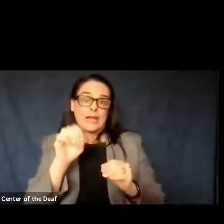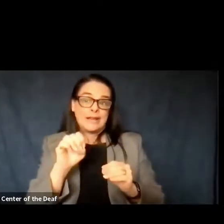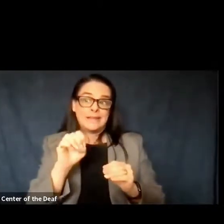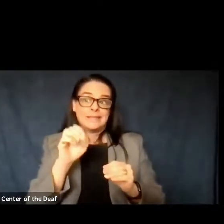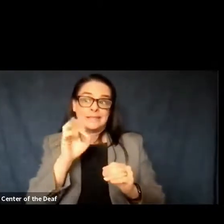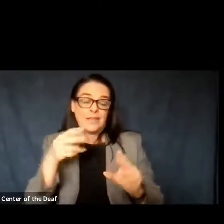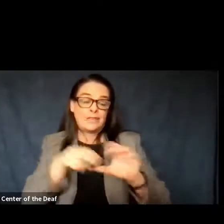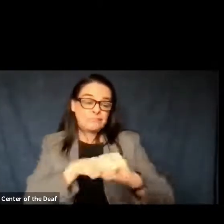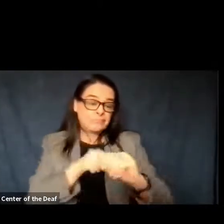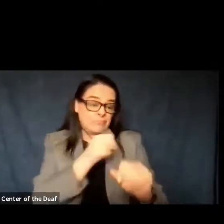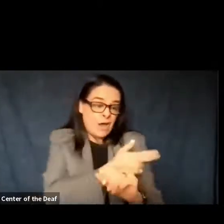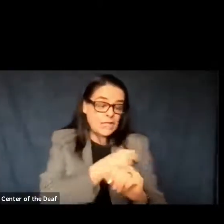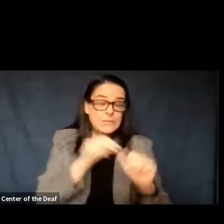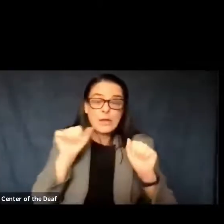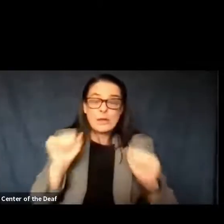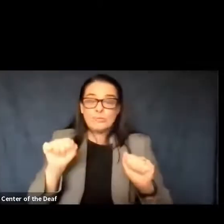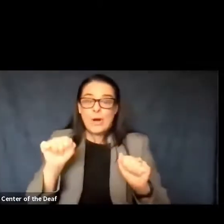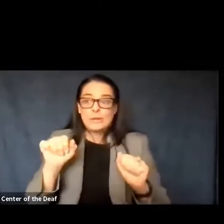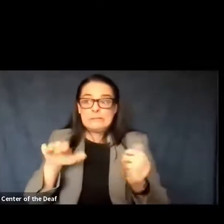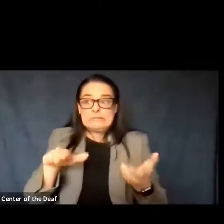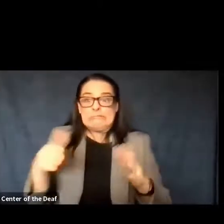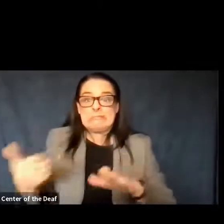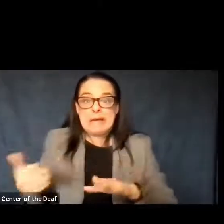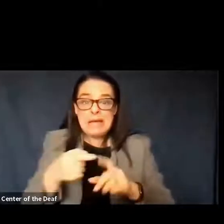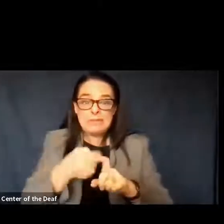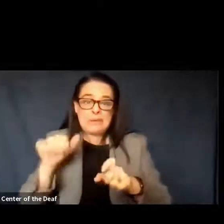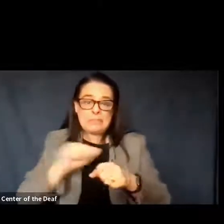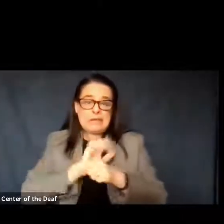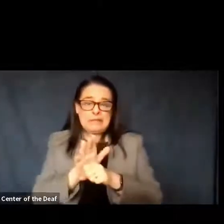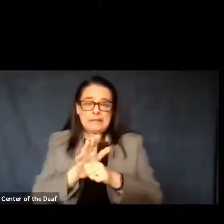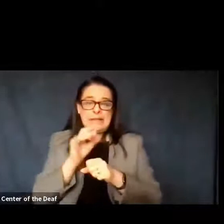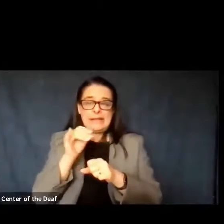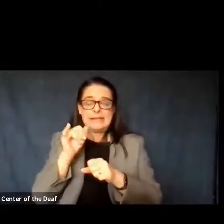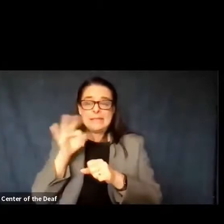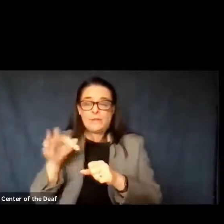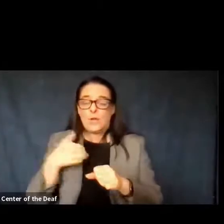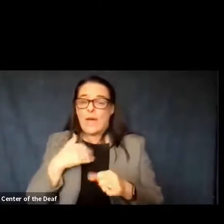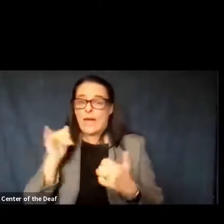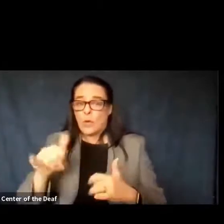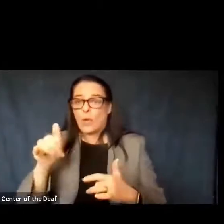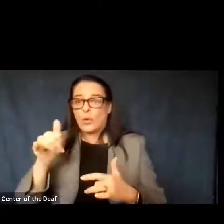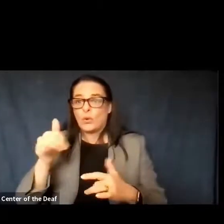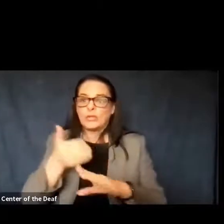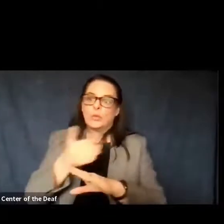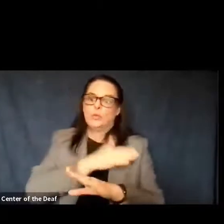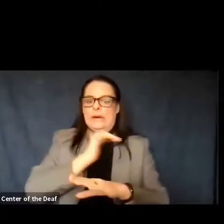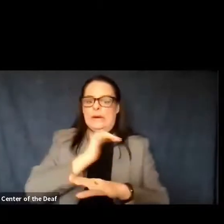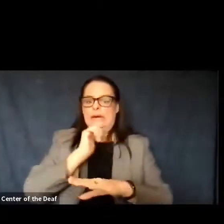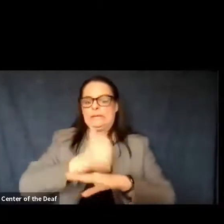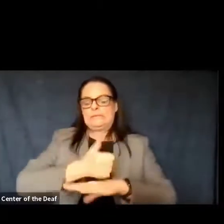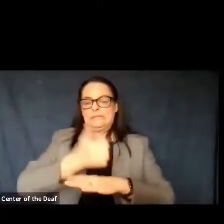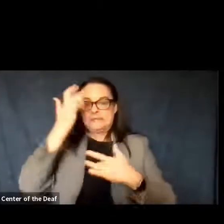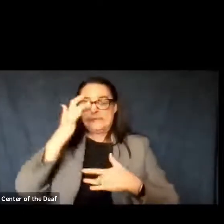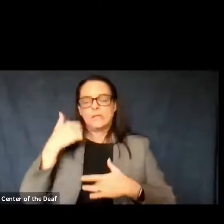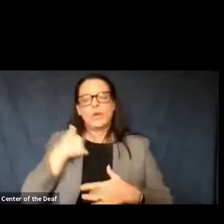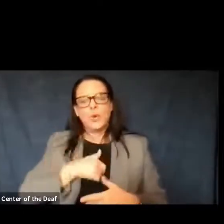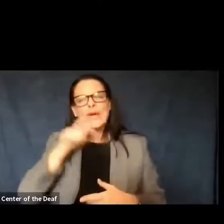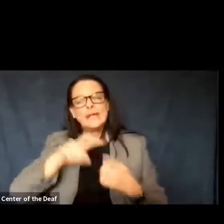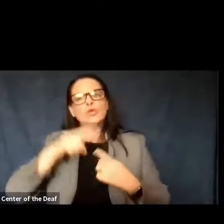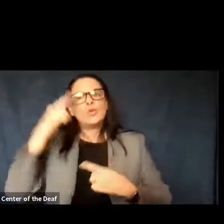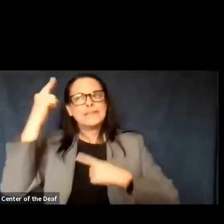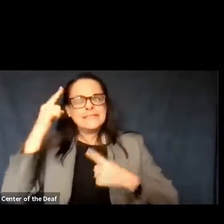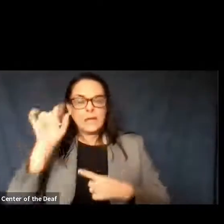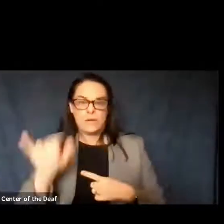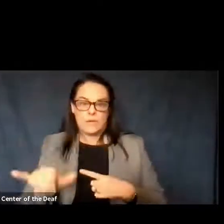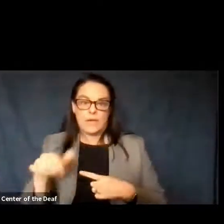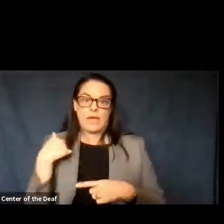from this disease. And it's very concerning. And I think that we need to take heart to that and continue to acknowledge just the baseline risk that we have